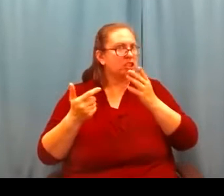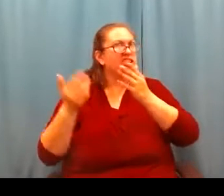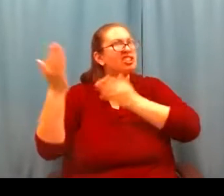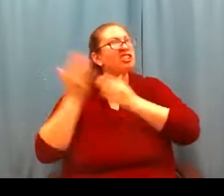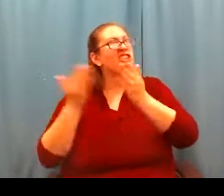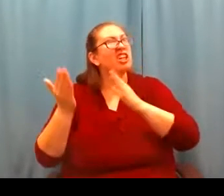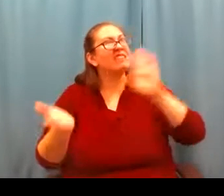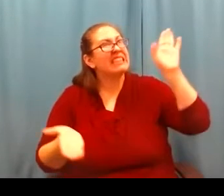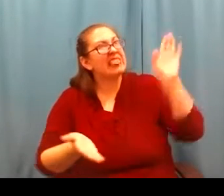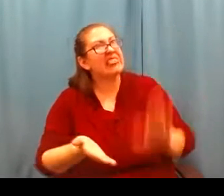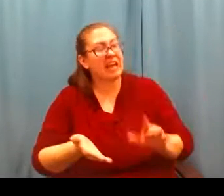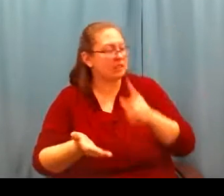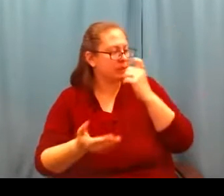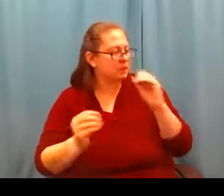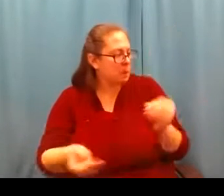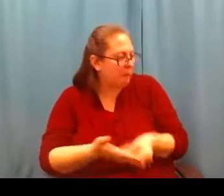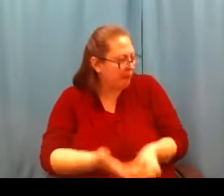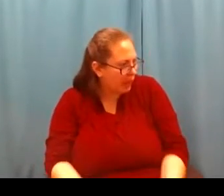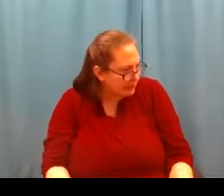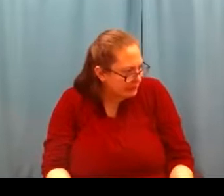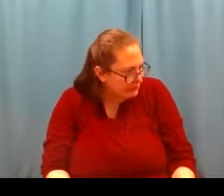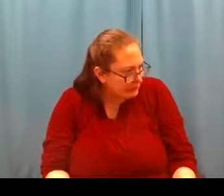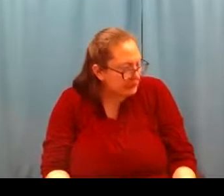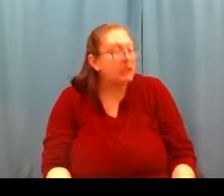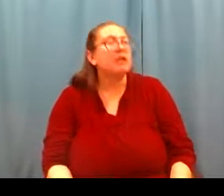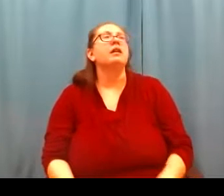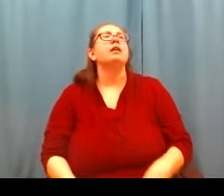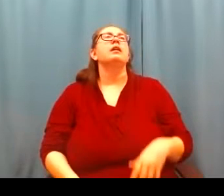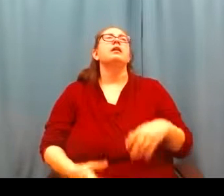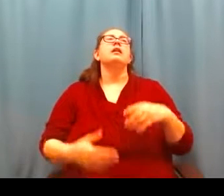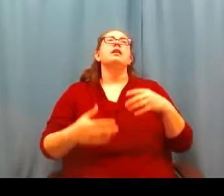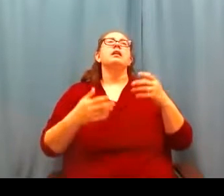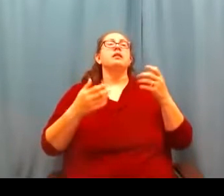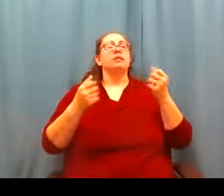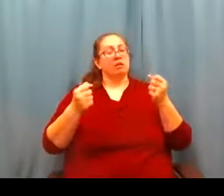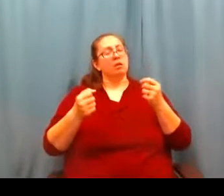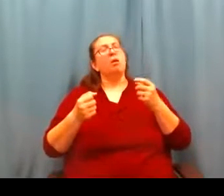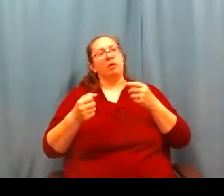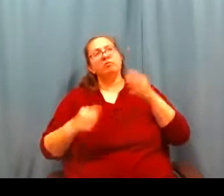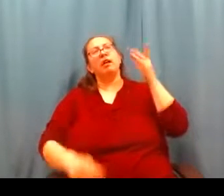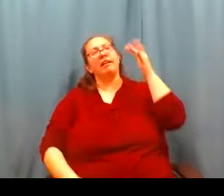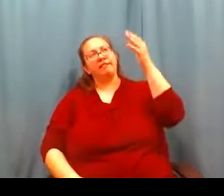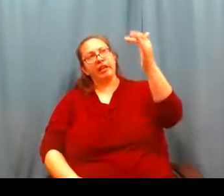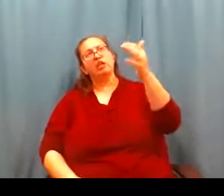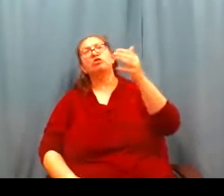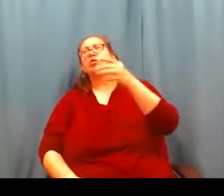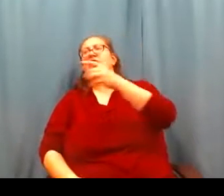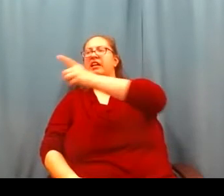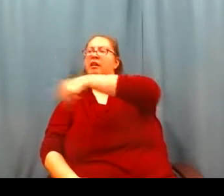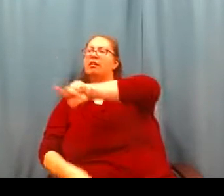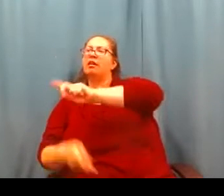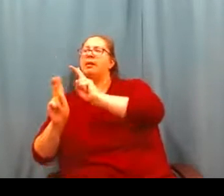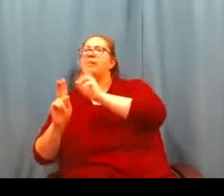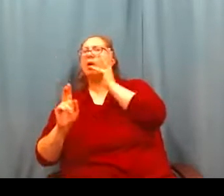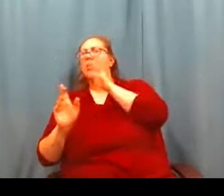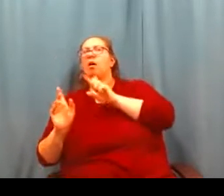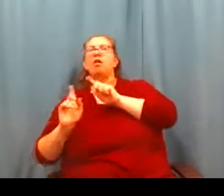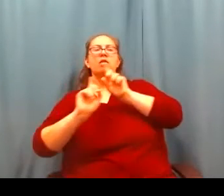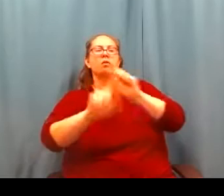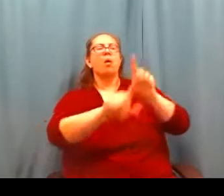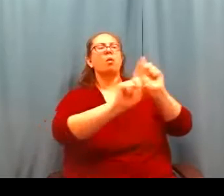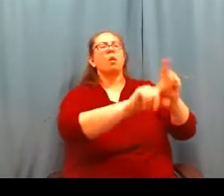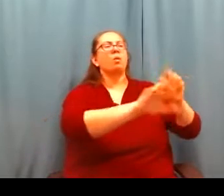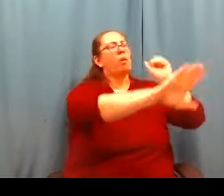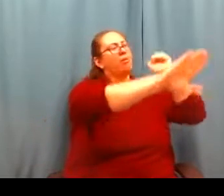do that. There will be people that'll be door knocking and going door to door over the summer until the end of the